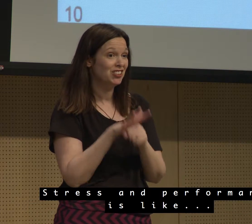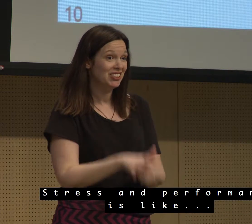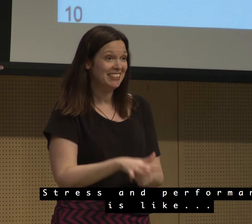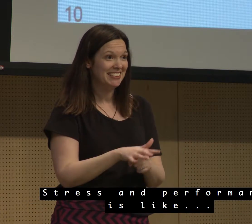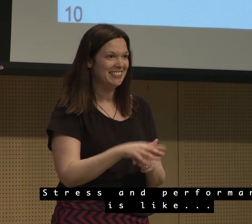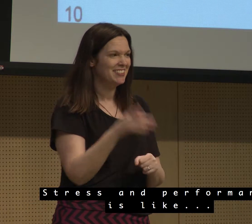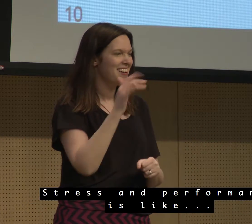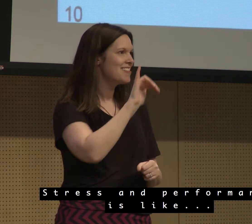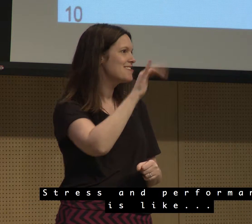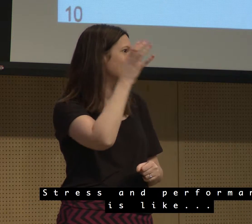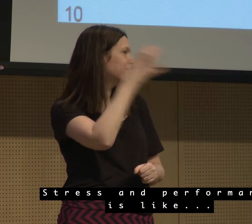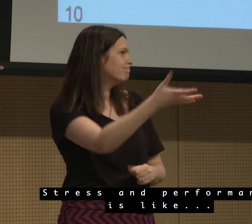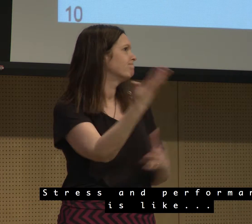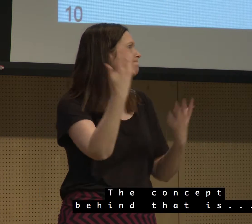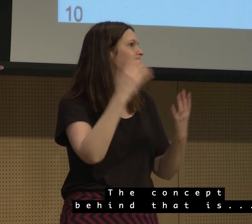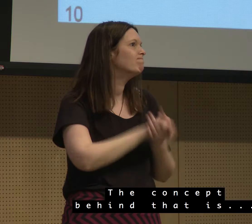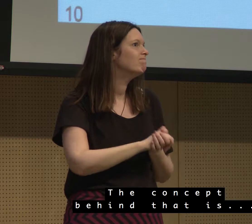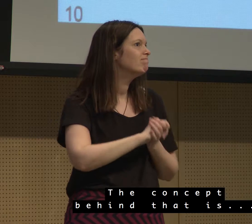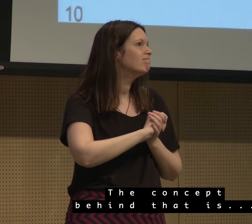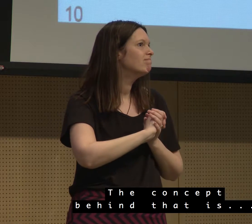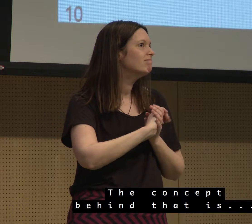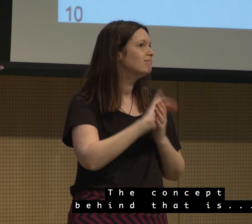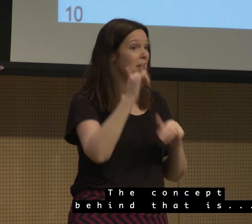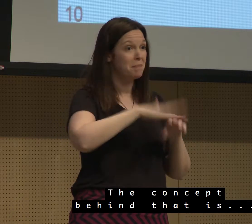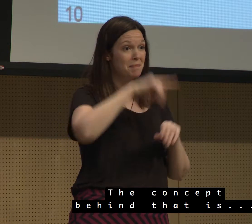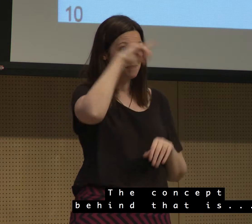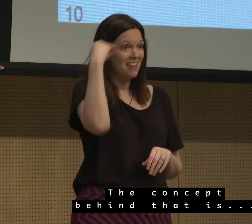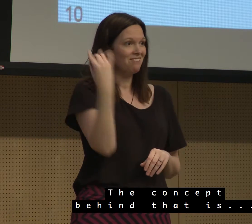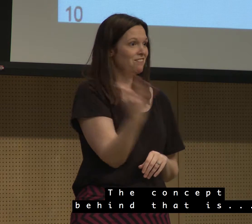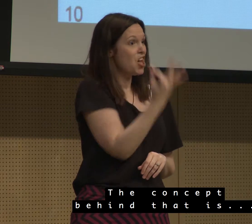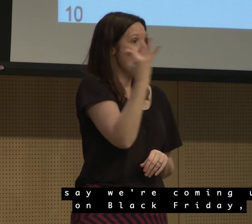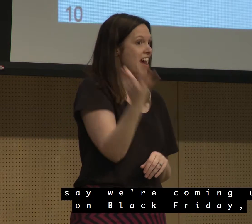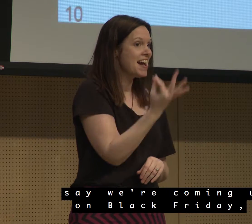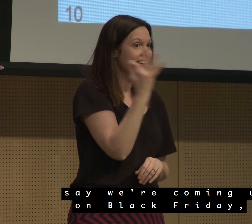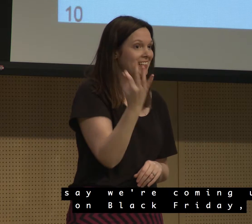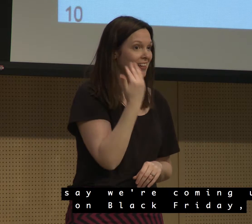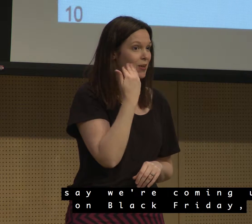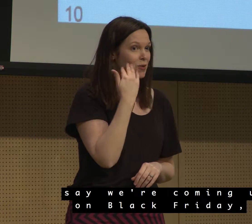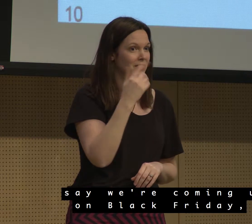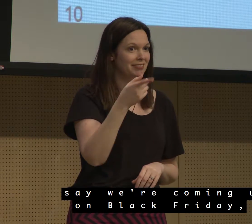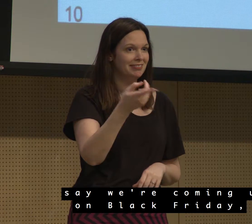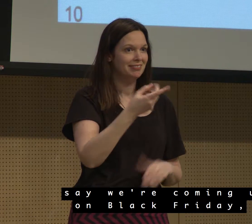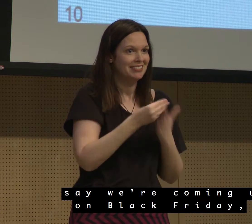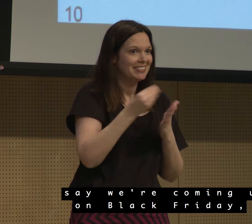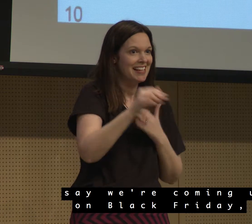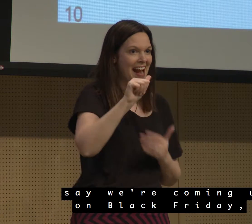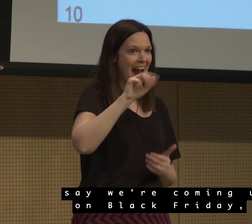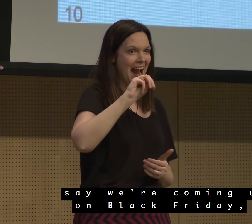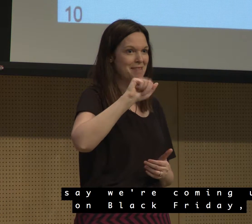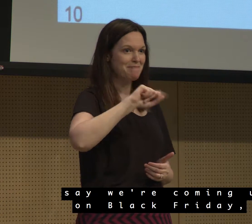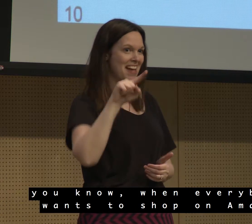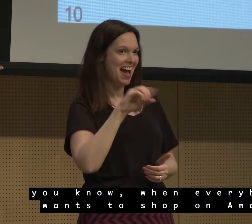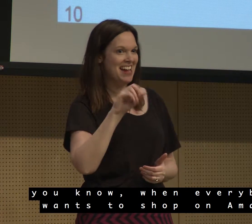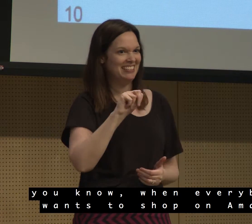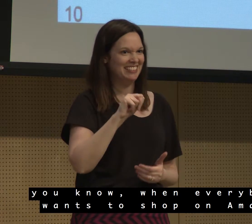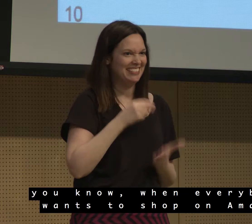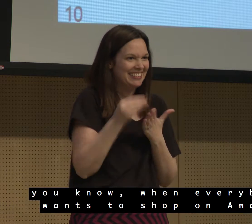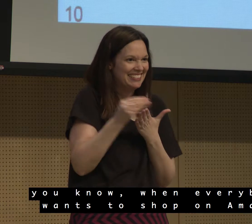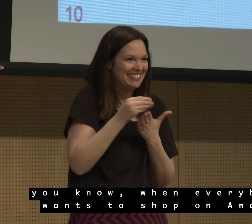Stress and performance is like the concept behind that is, say we're coming up on Black Friday, when everybody